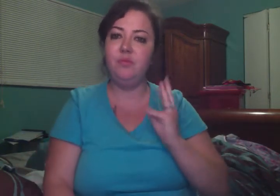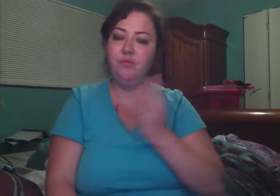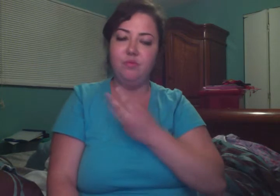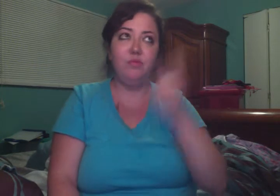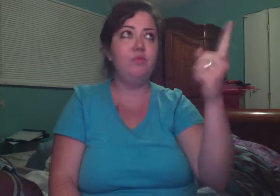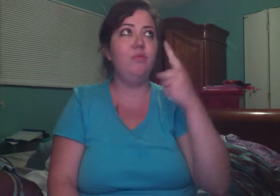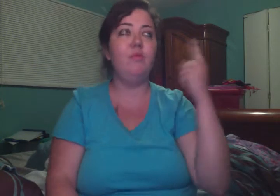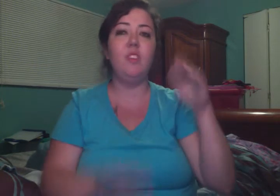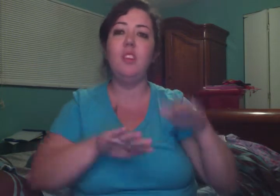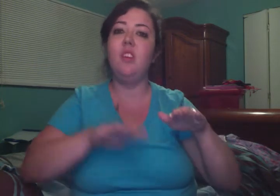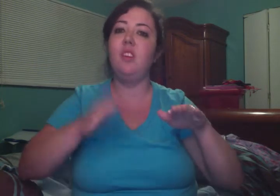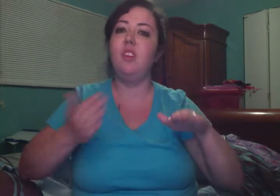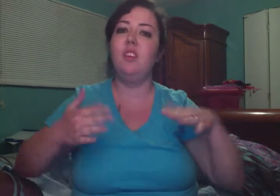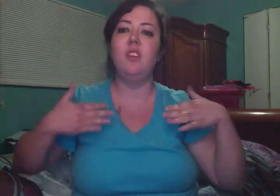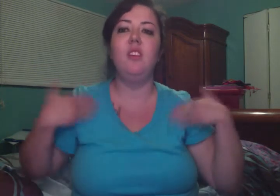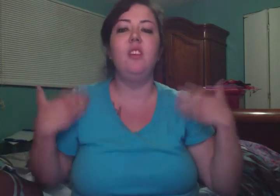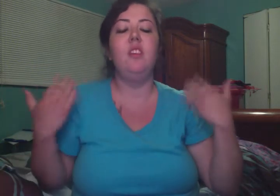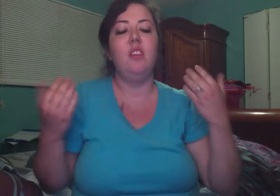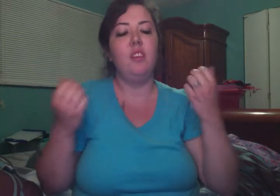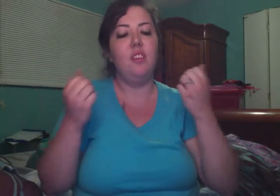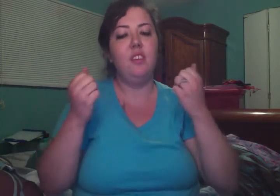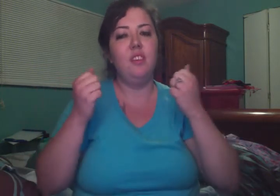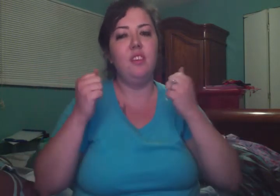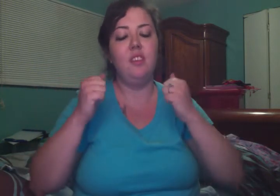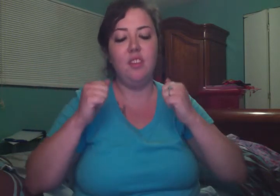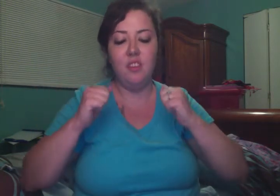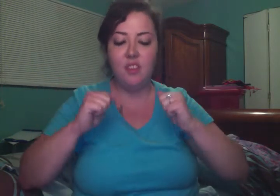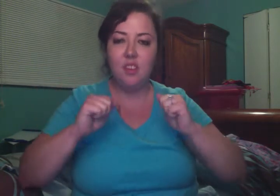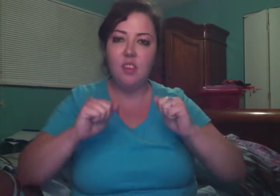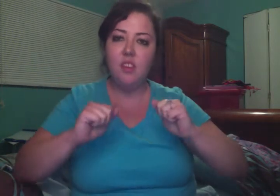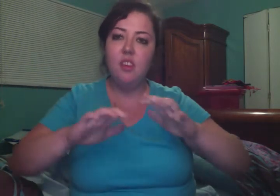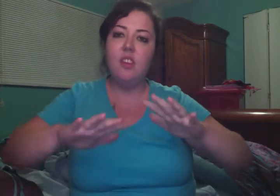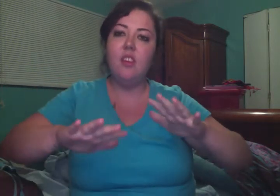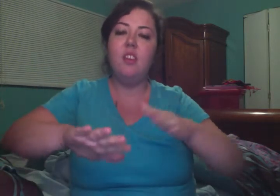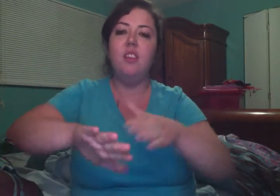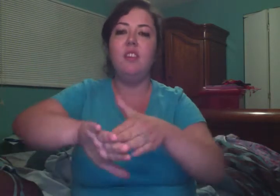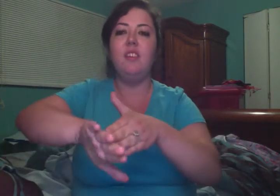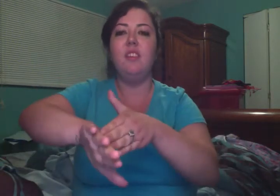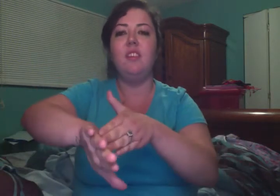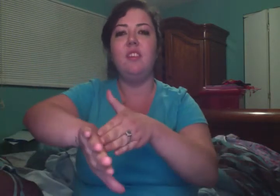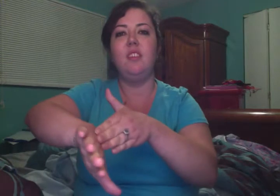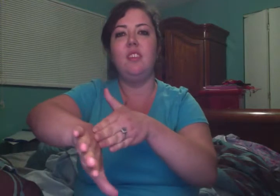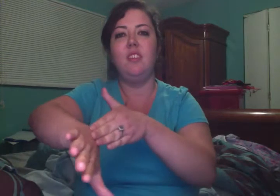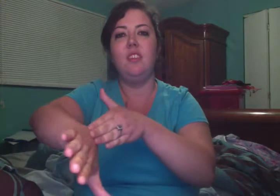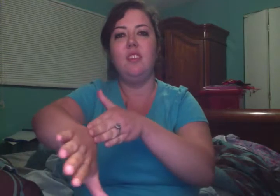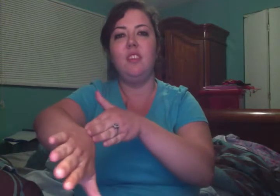We tend to die young, slow motion, see me let go.